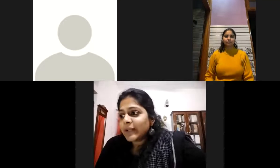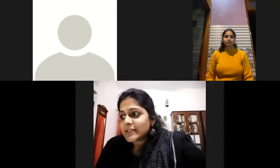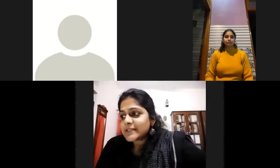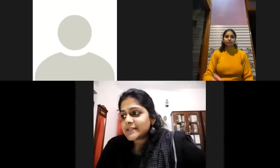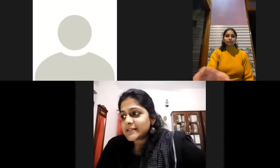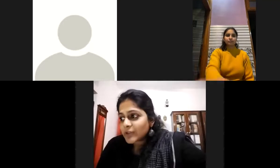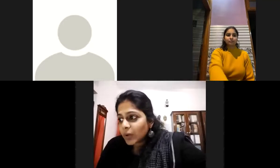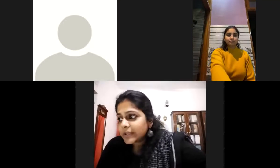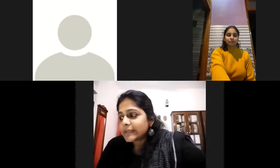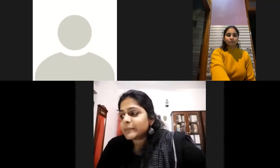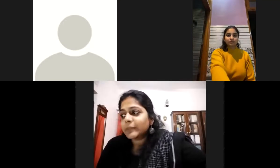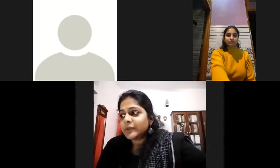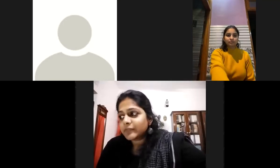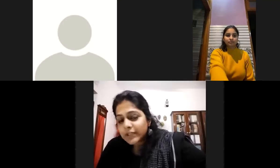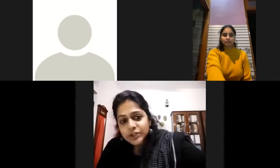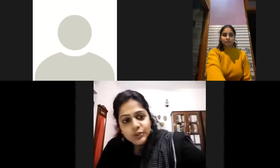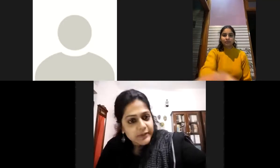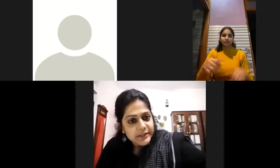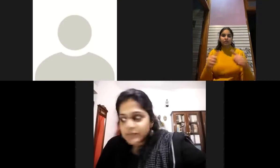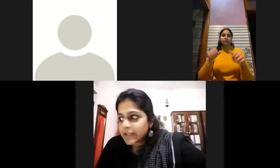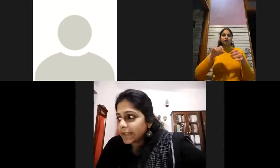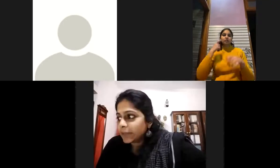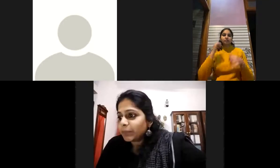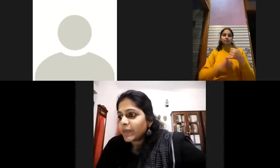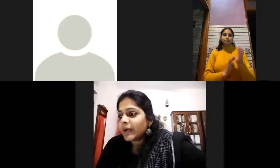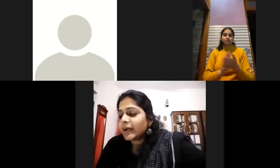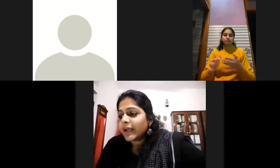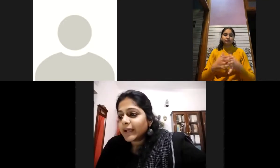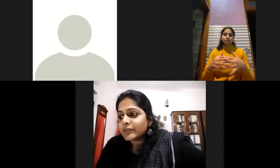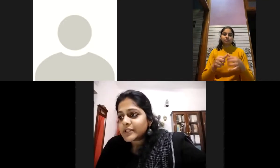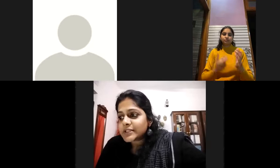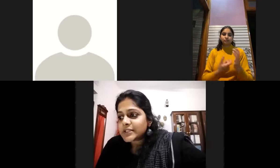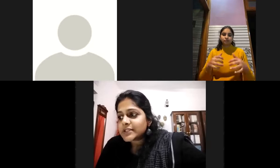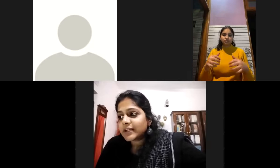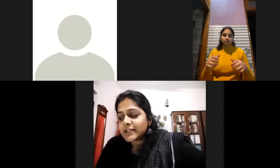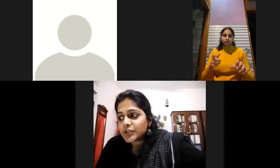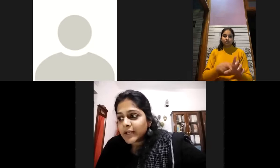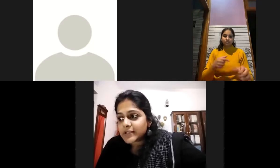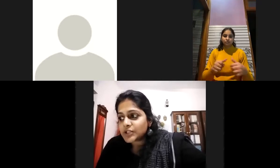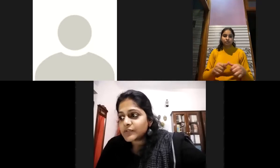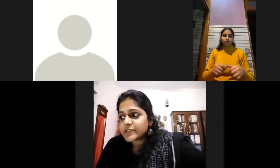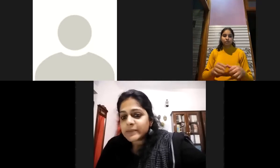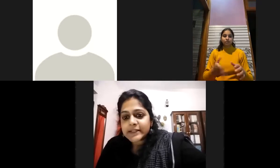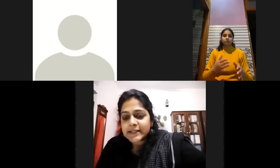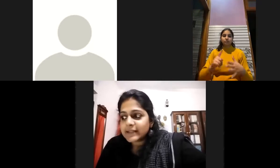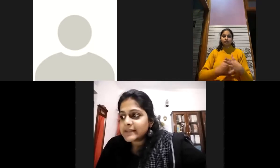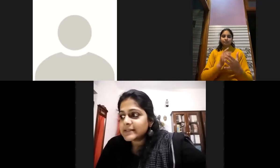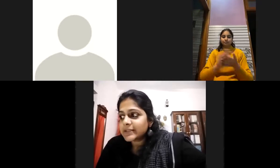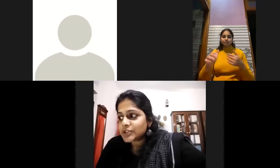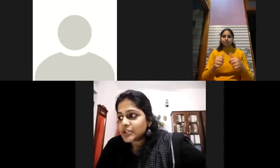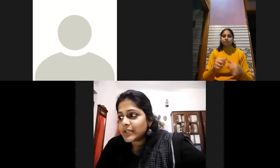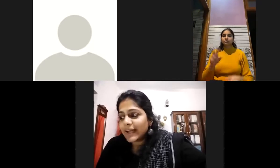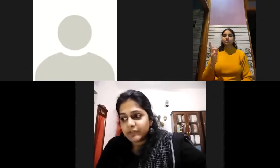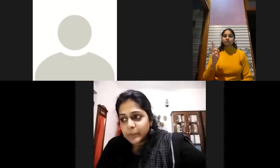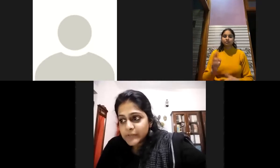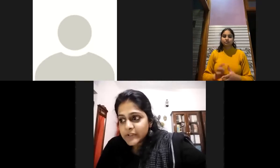a PhD research scholar in the Department of English, University of Delhi. Her area of research is the contextualization of disability studies in